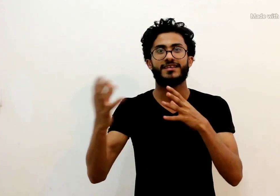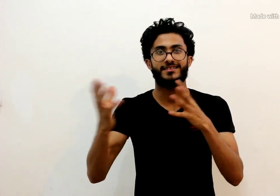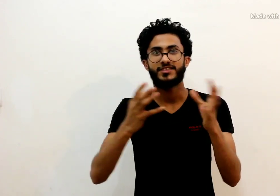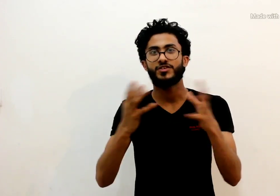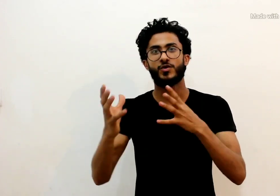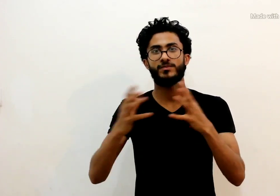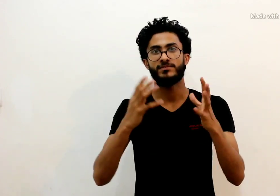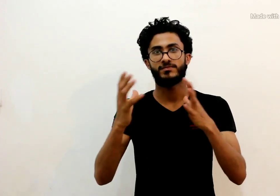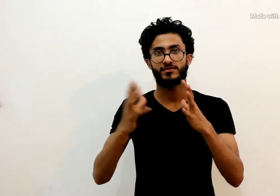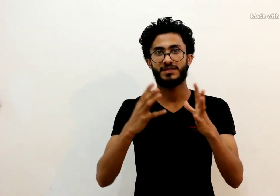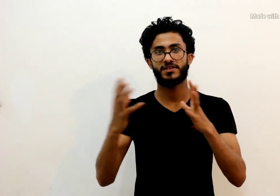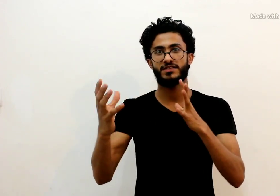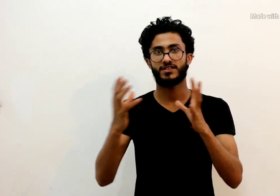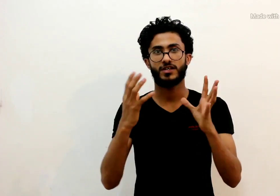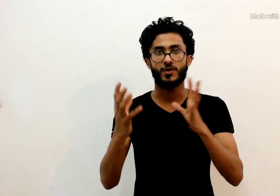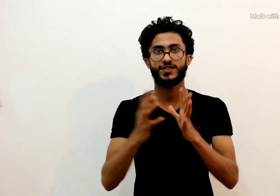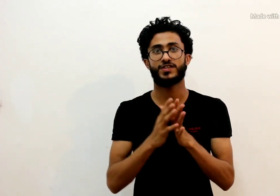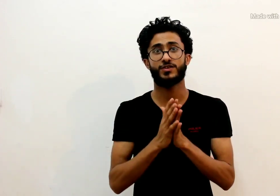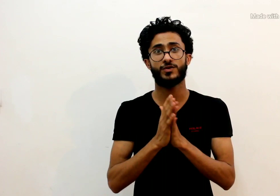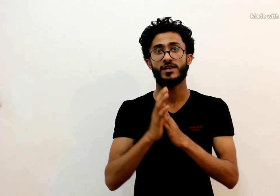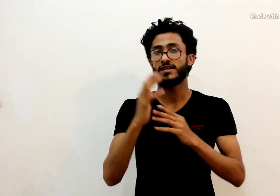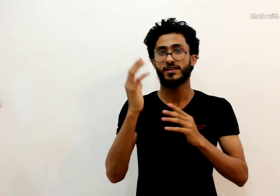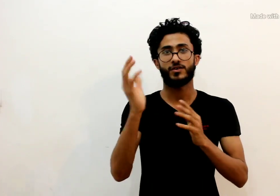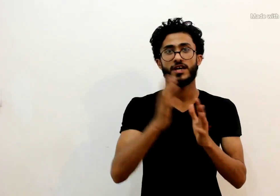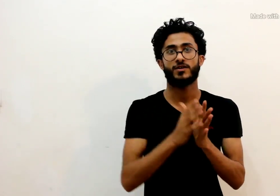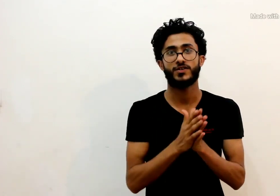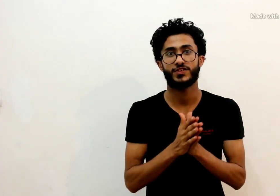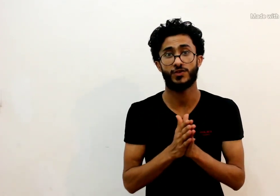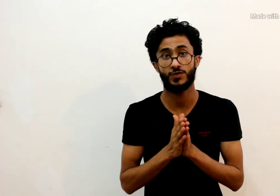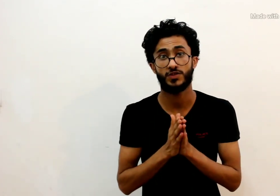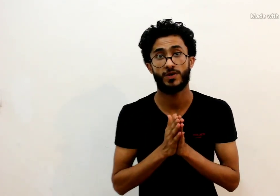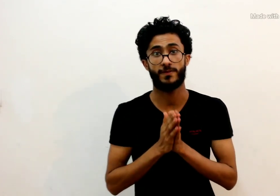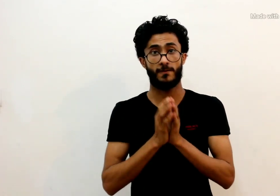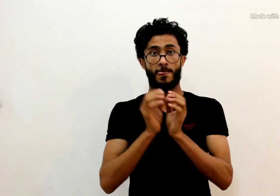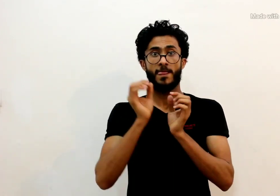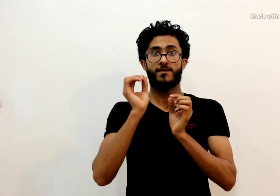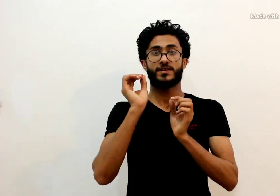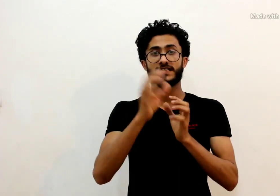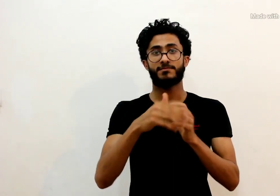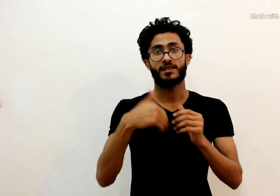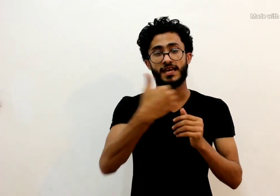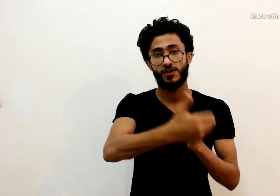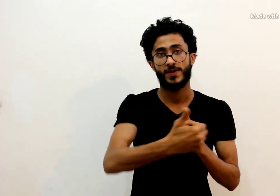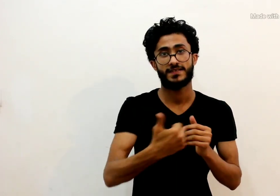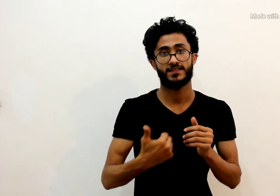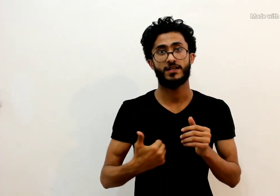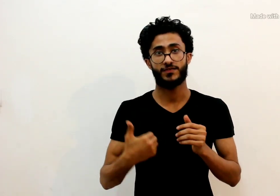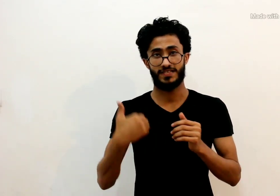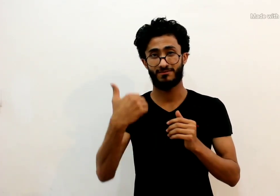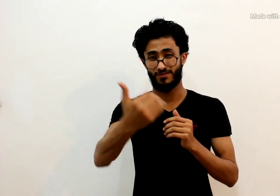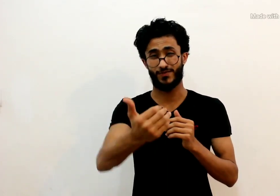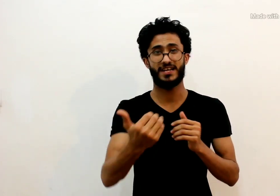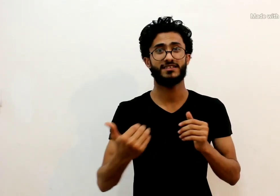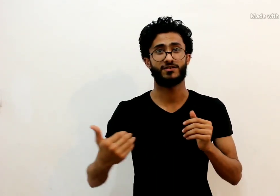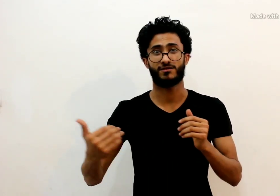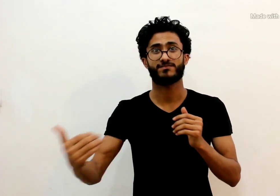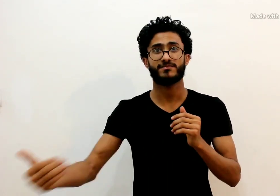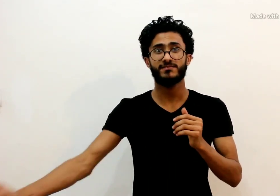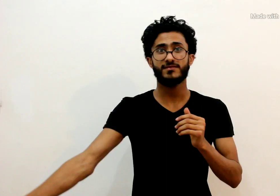you know, someone is close to you. You can also use it with. For example, can you pass the salt? For example, your friend, your